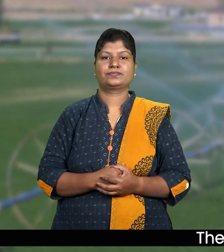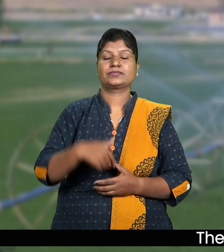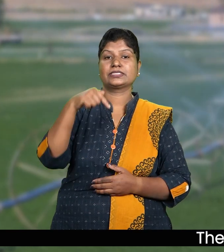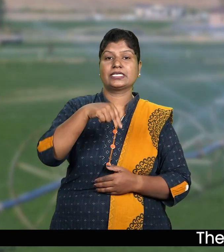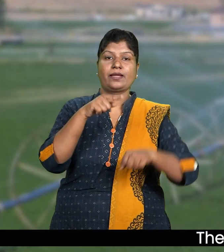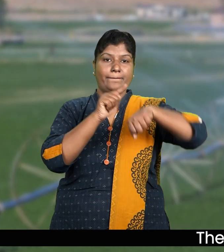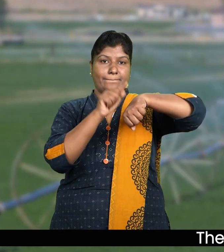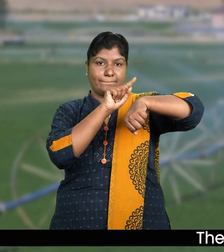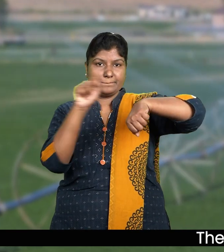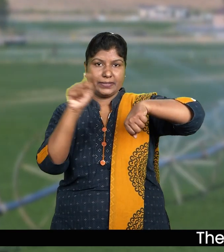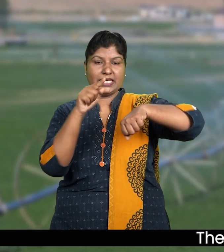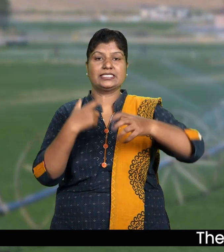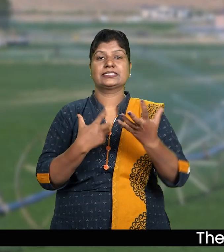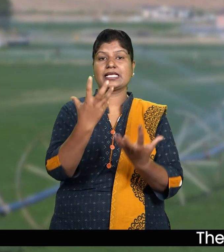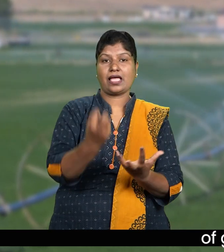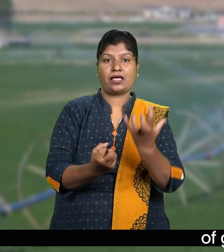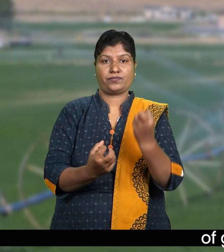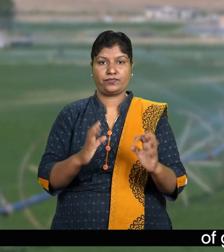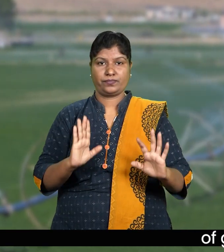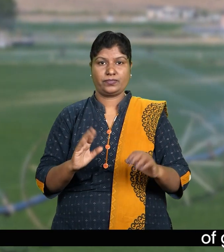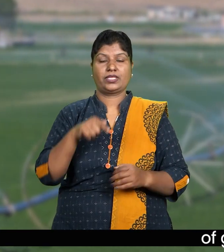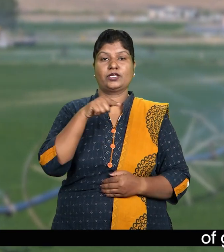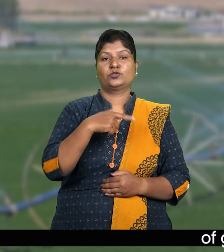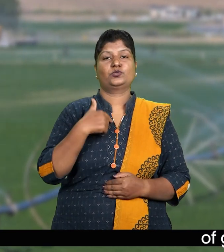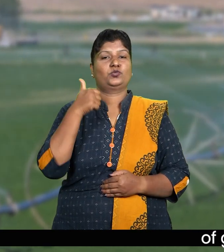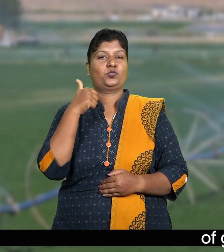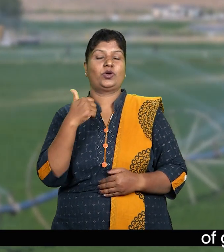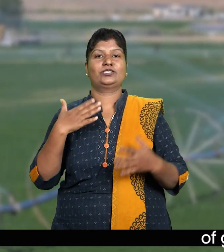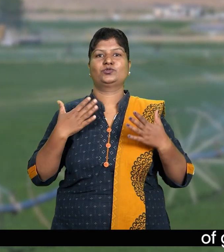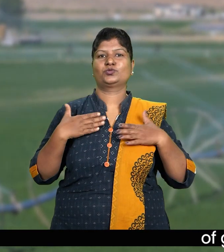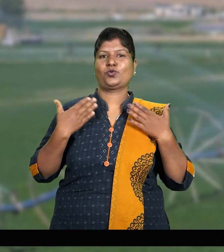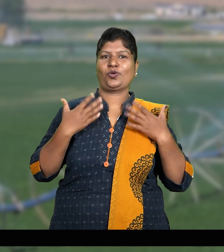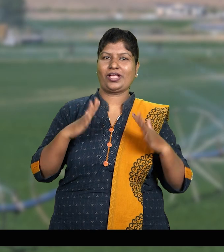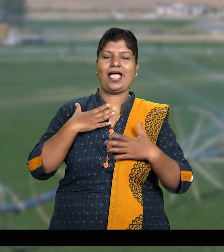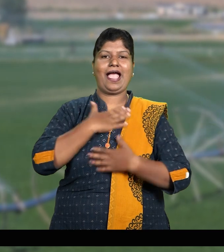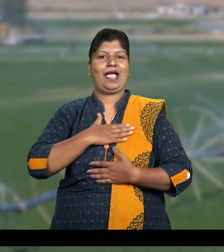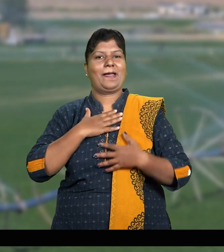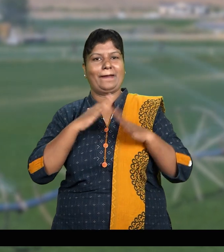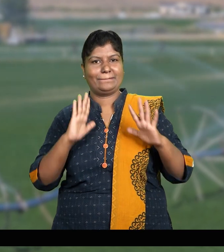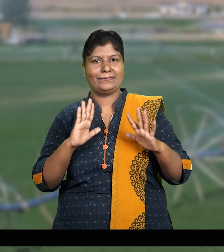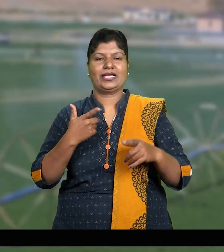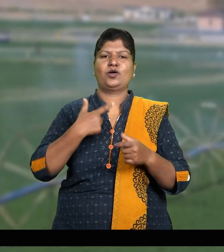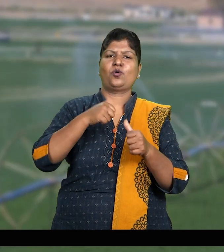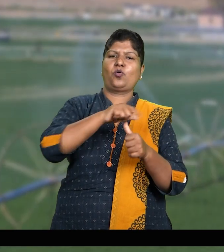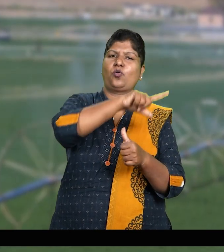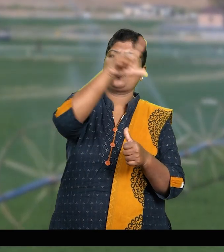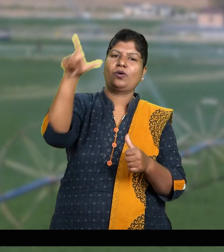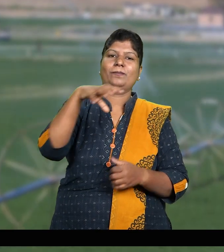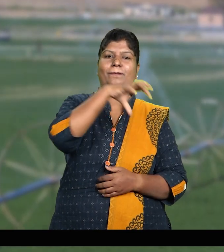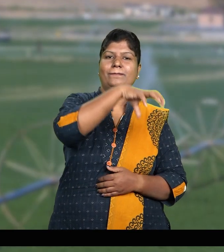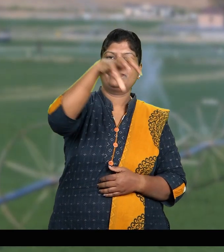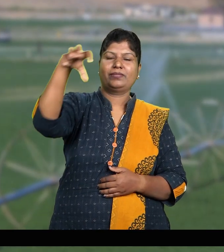The period of harvest is thus of great joy and happiness in all parts of India.